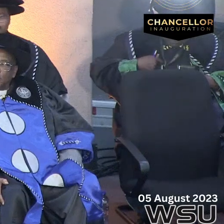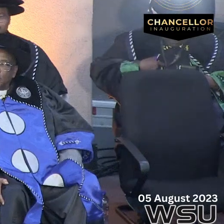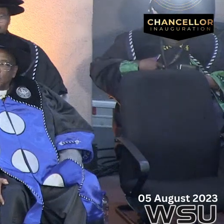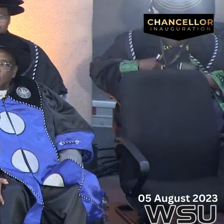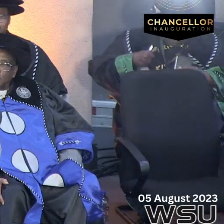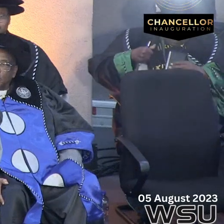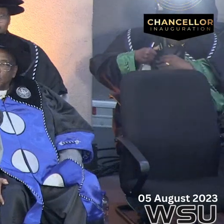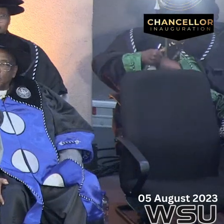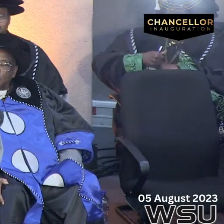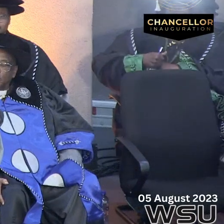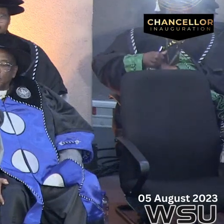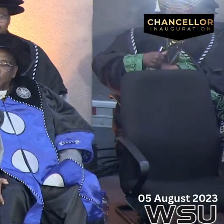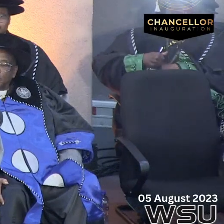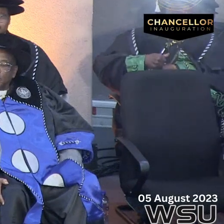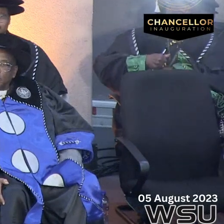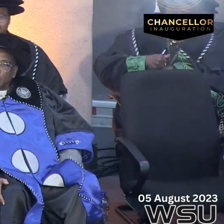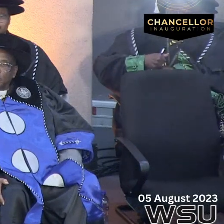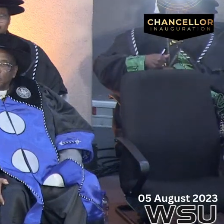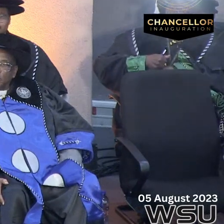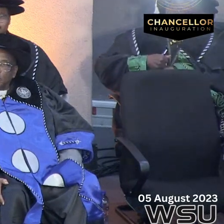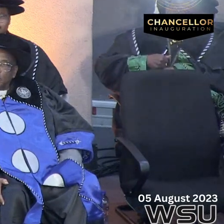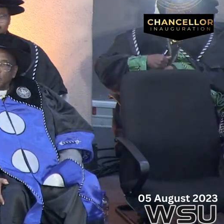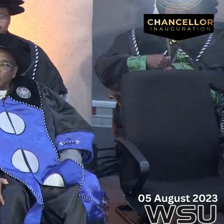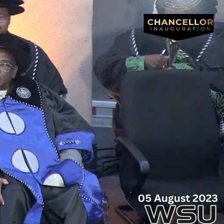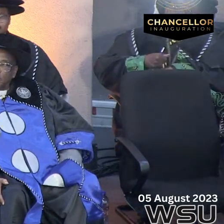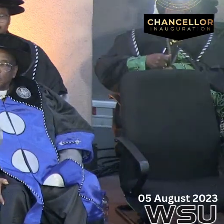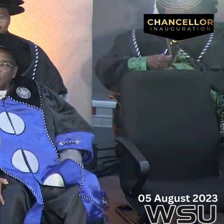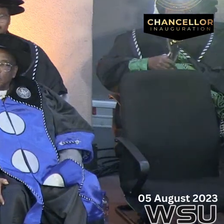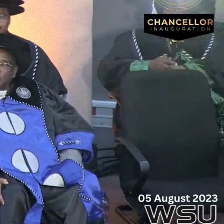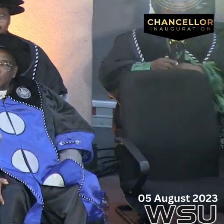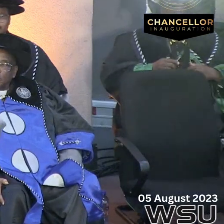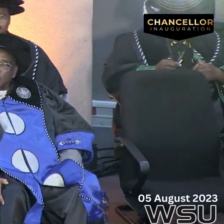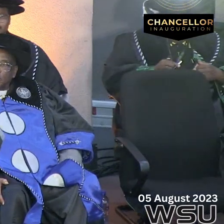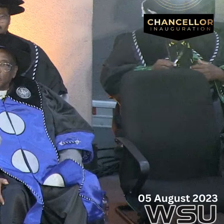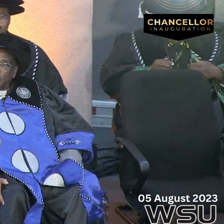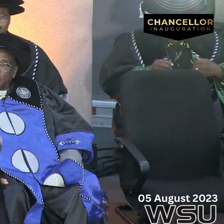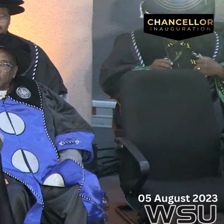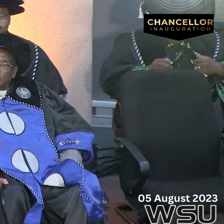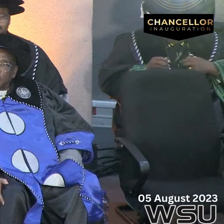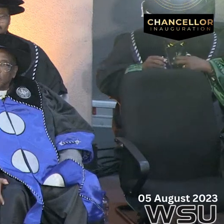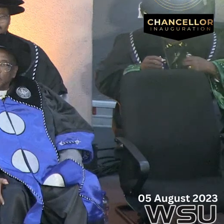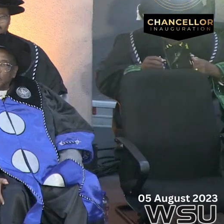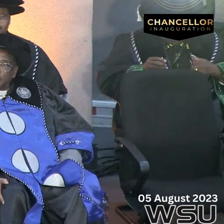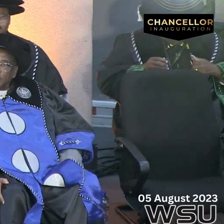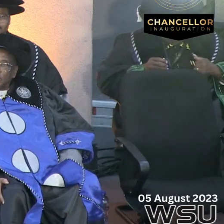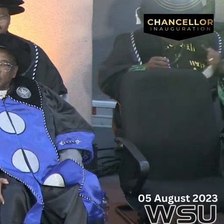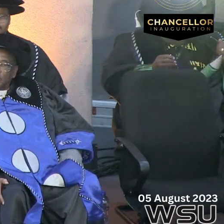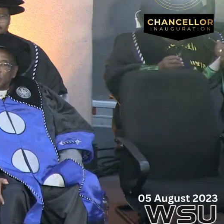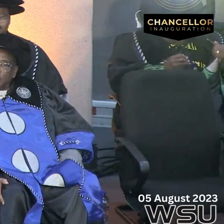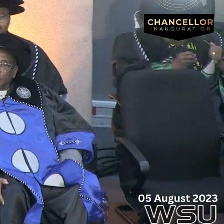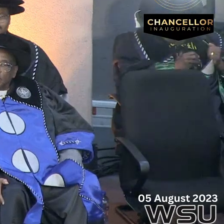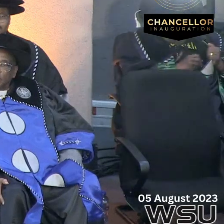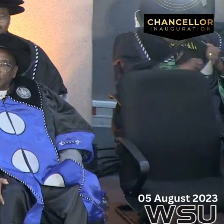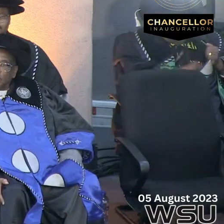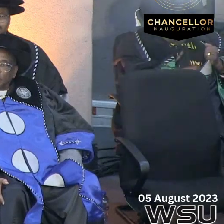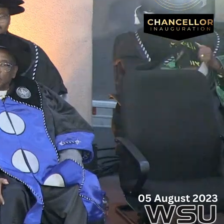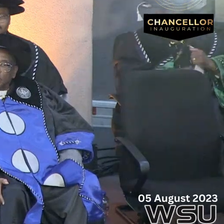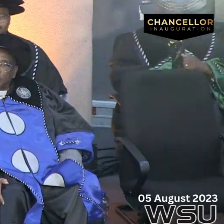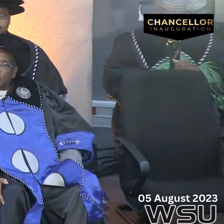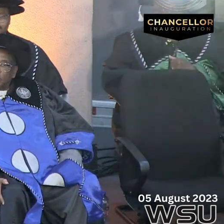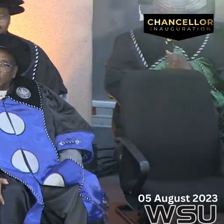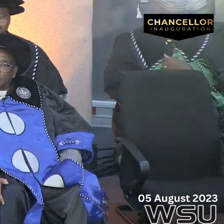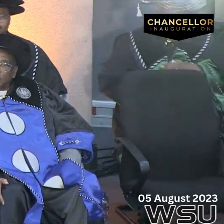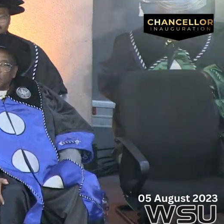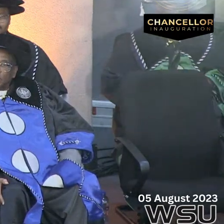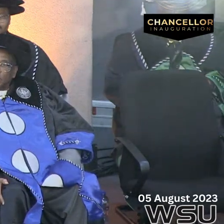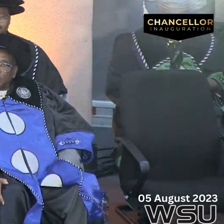able to do that. We're going to be able to do that. We're going to be able to do that. I'm so going